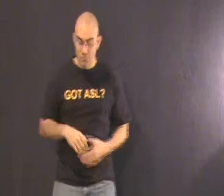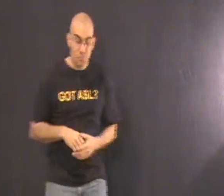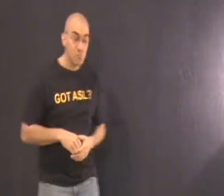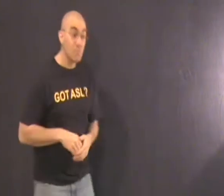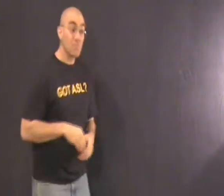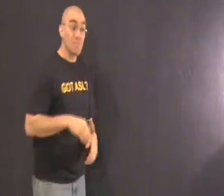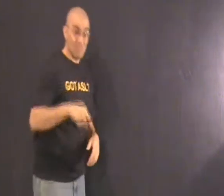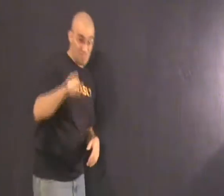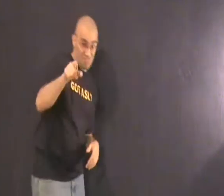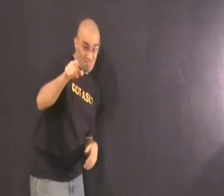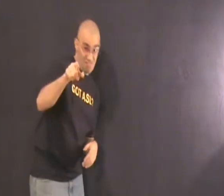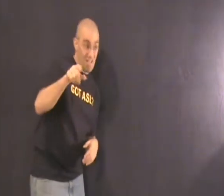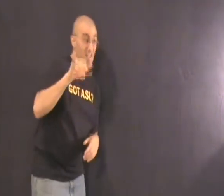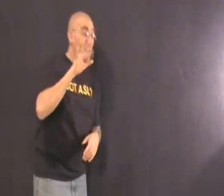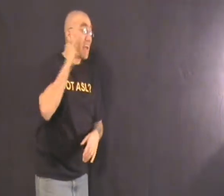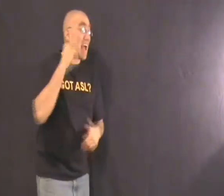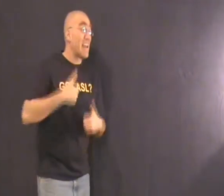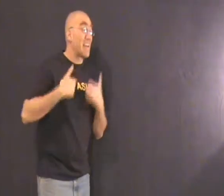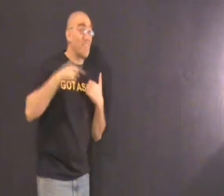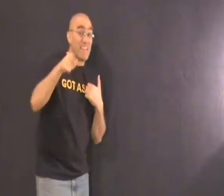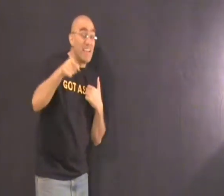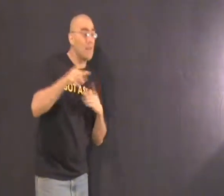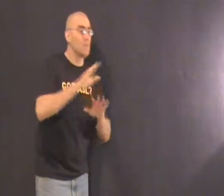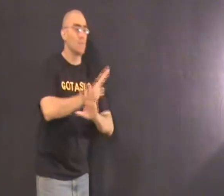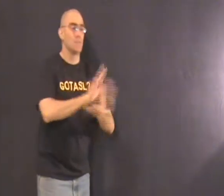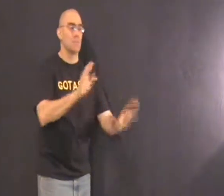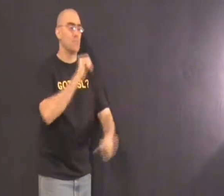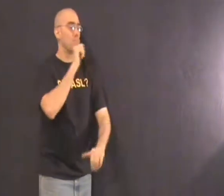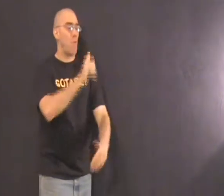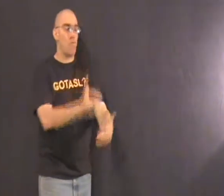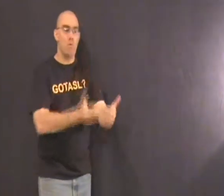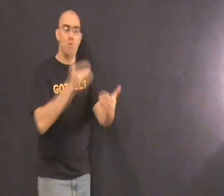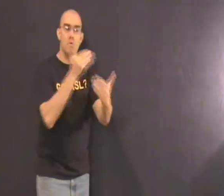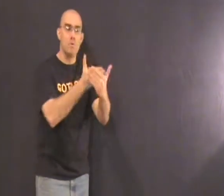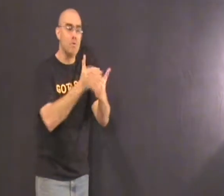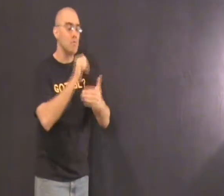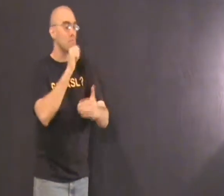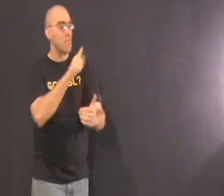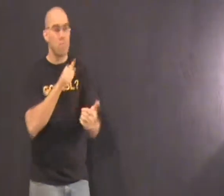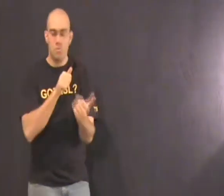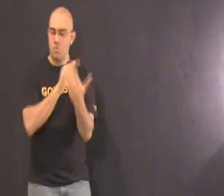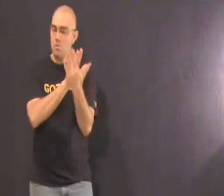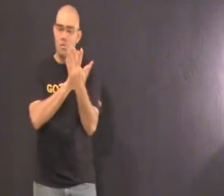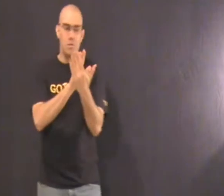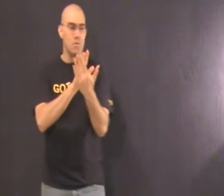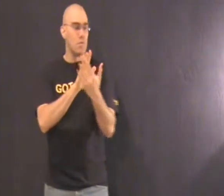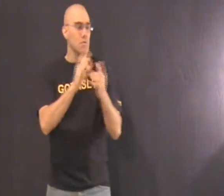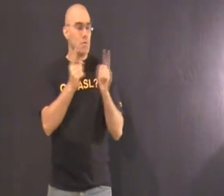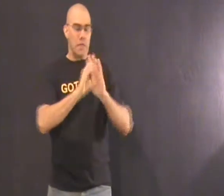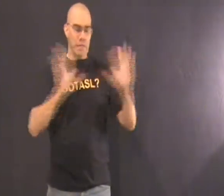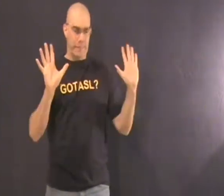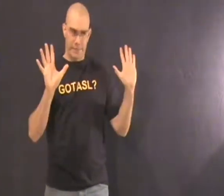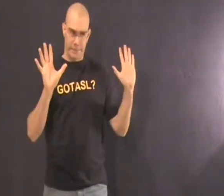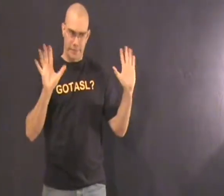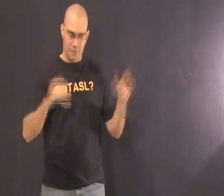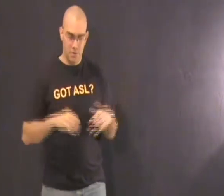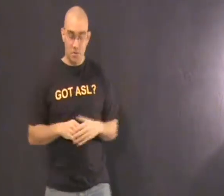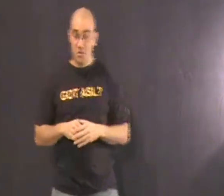be pointing at my house. "The cat that lives there, don't even get close to it. Don't approach it